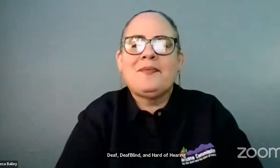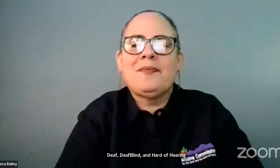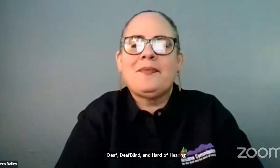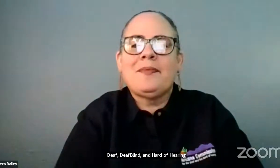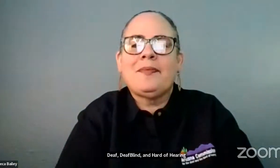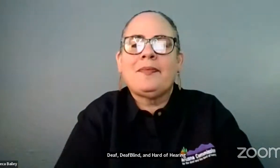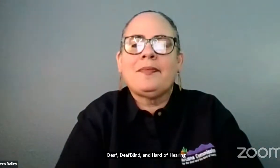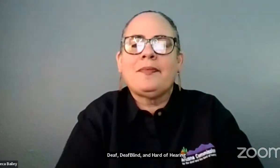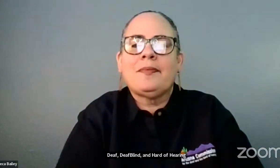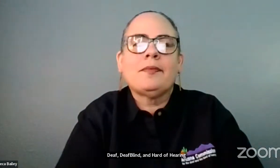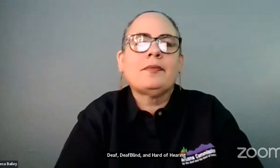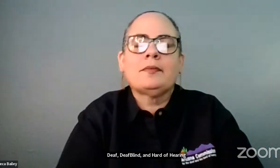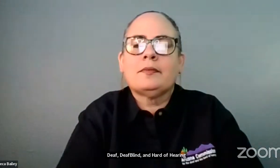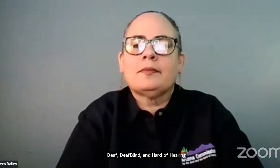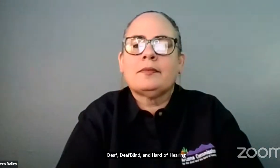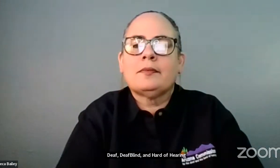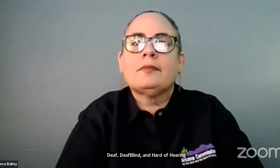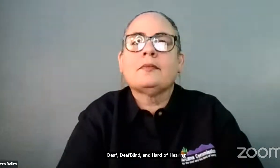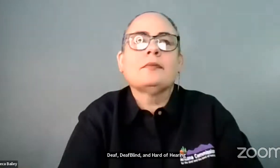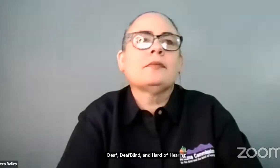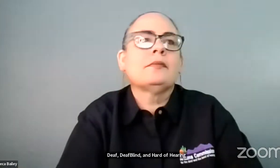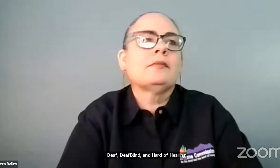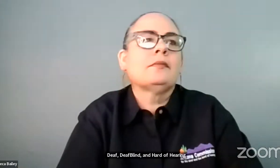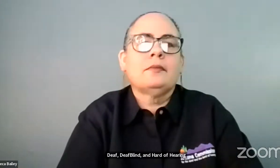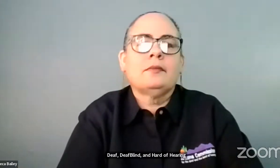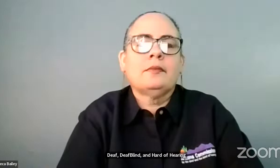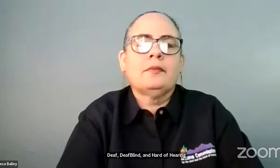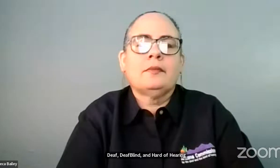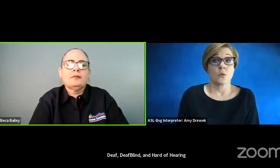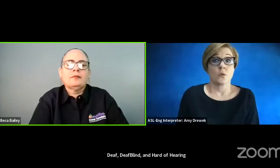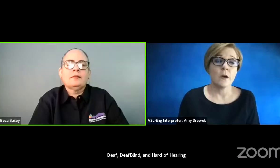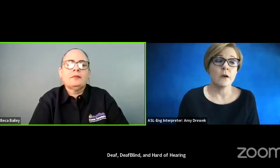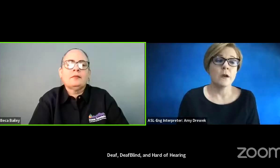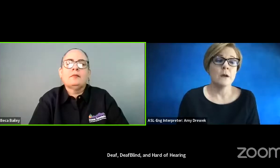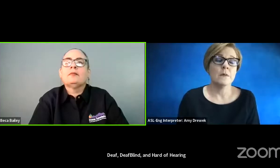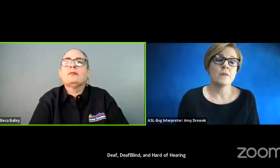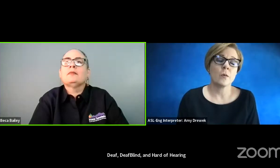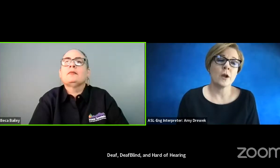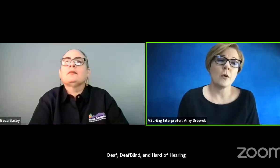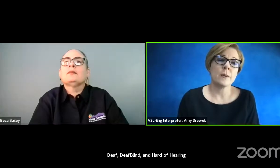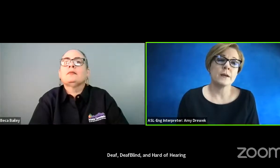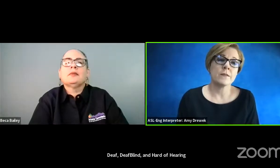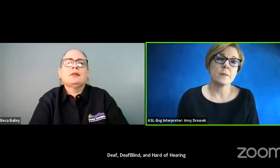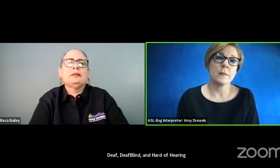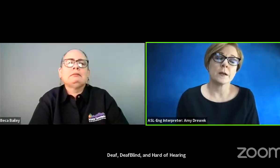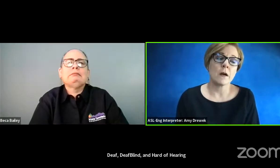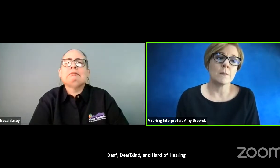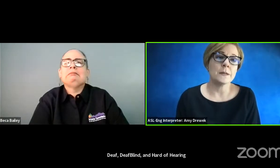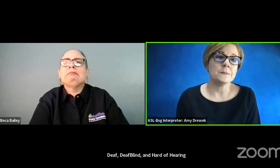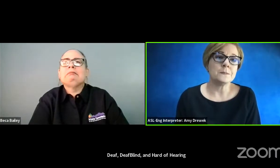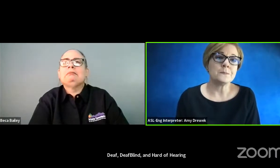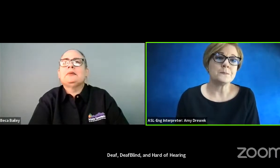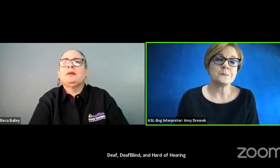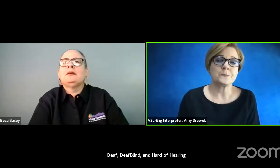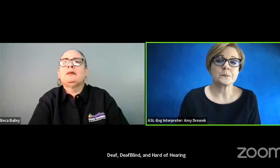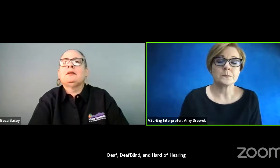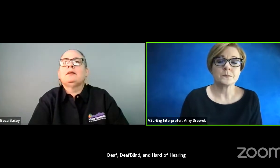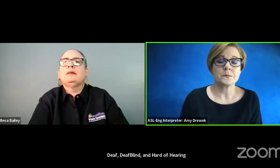readiness. So we're excited to share what we have done thus far before we open it for public